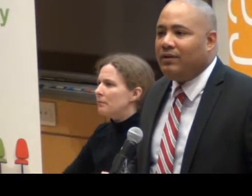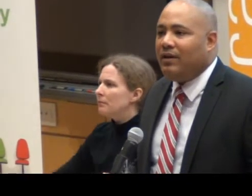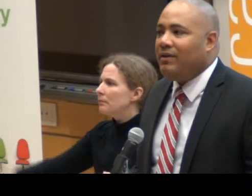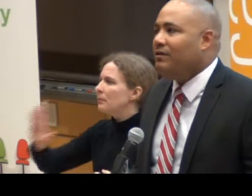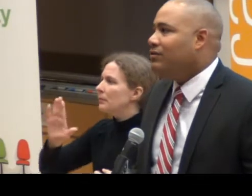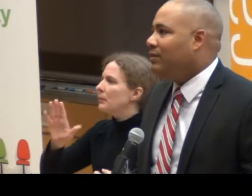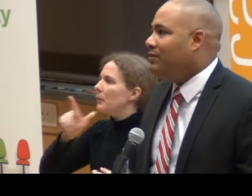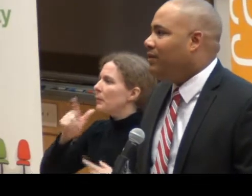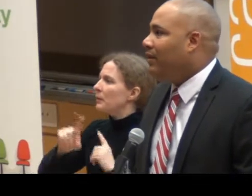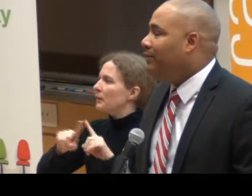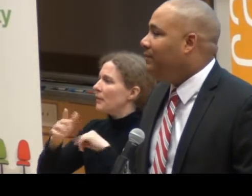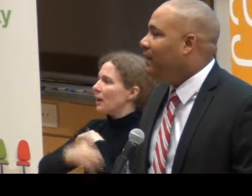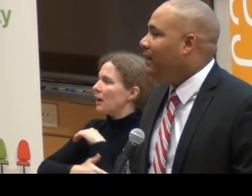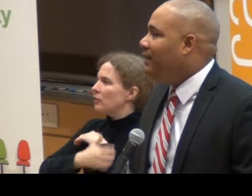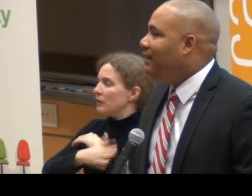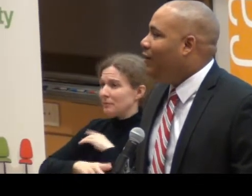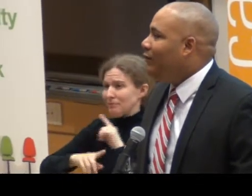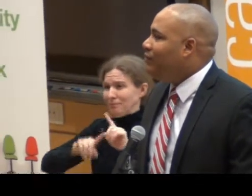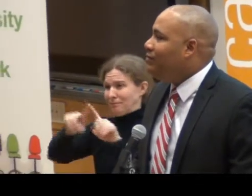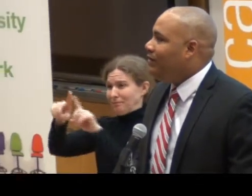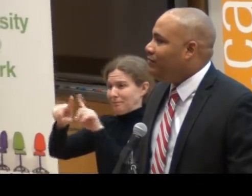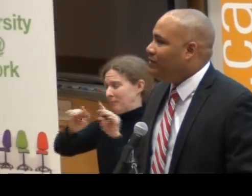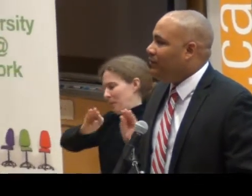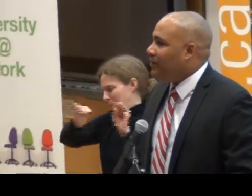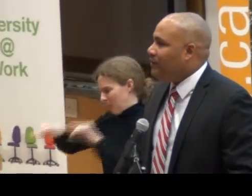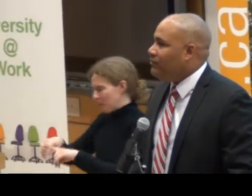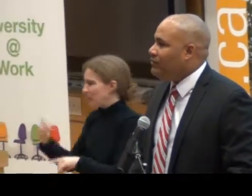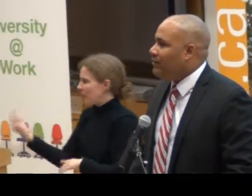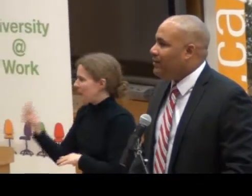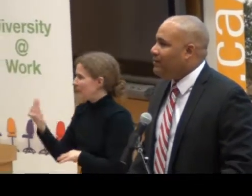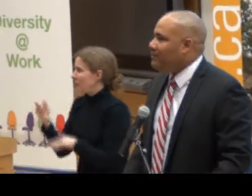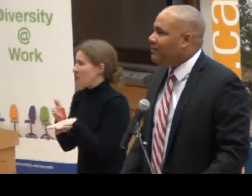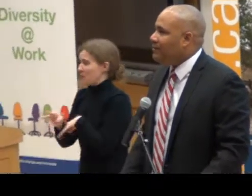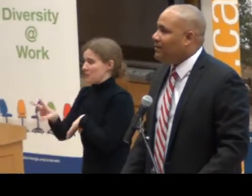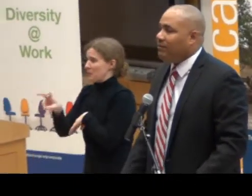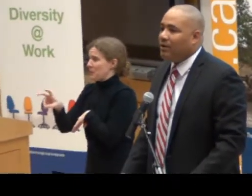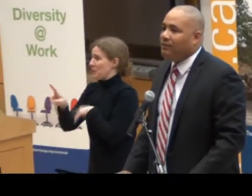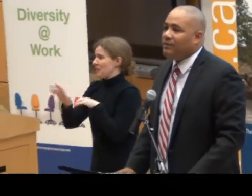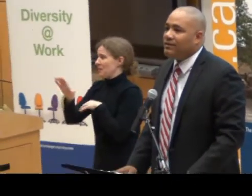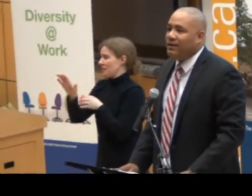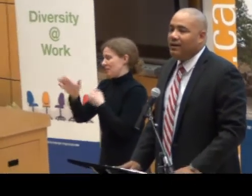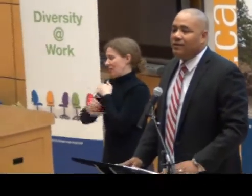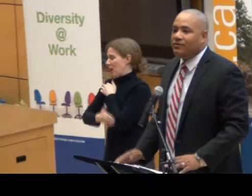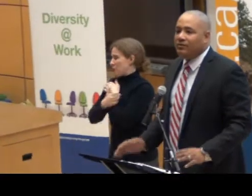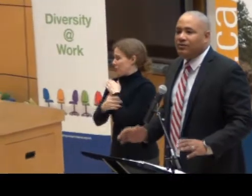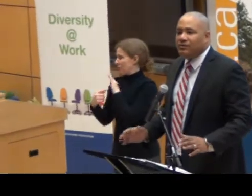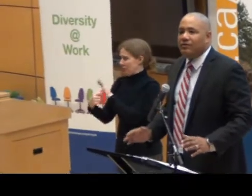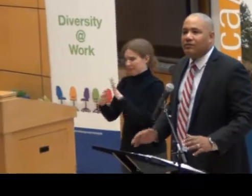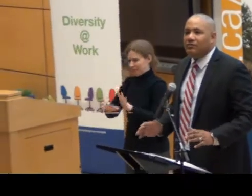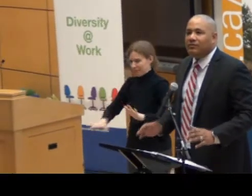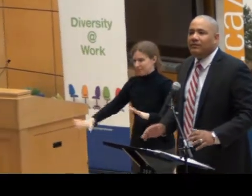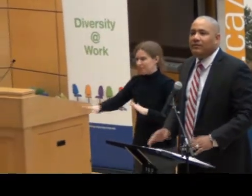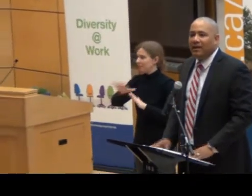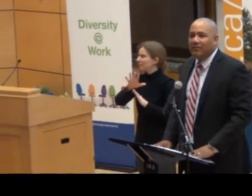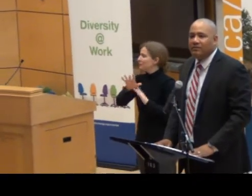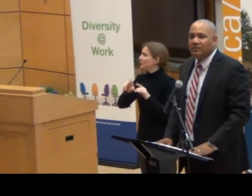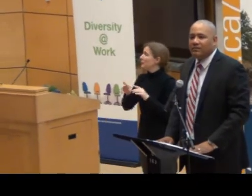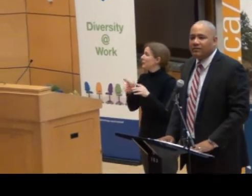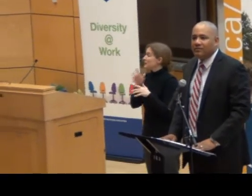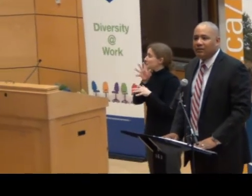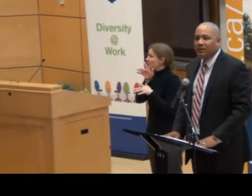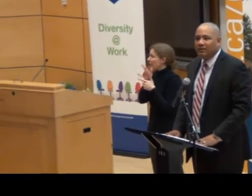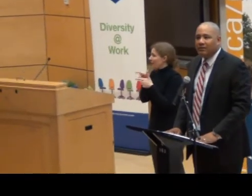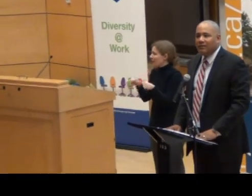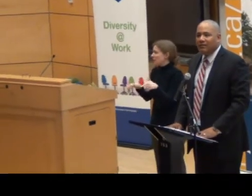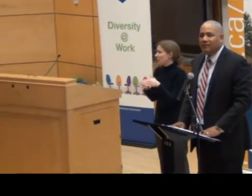the world coming into Ontario. Over 200 different countries are represented in our province, and there's over 250 languages